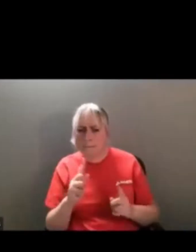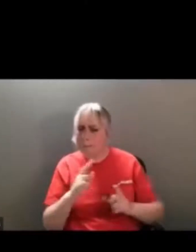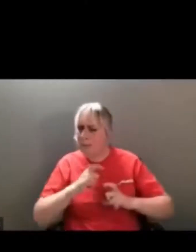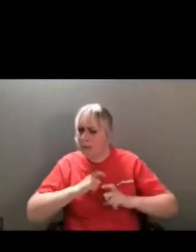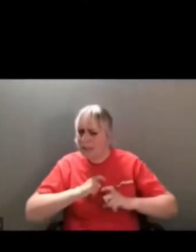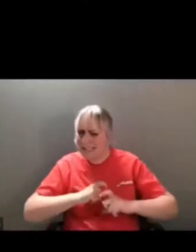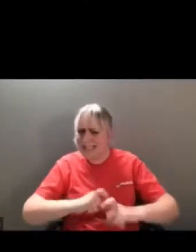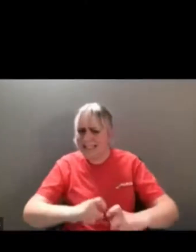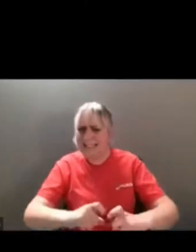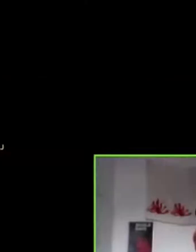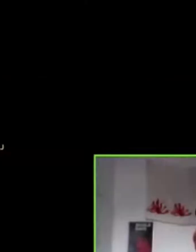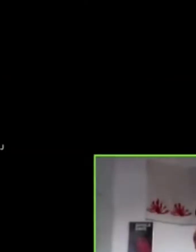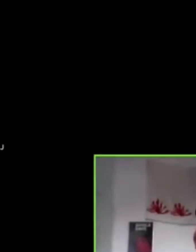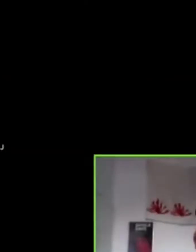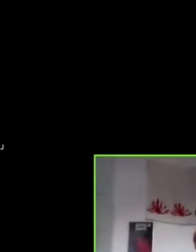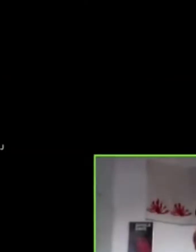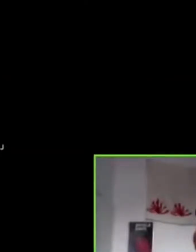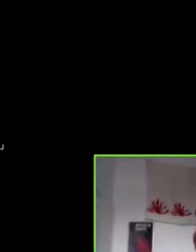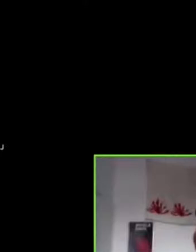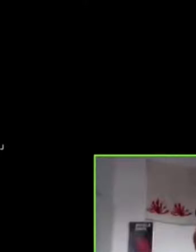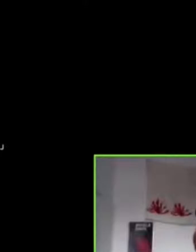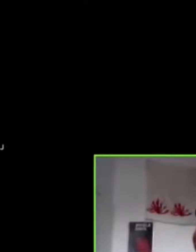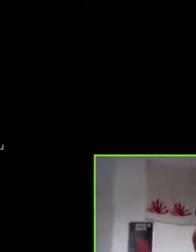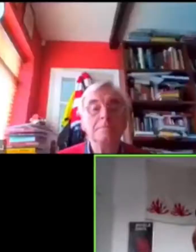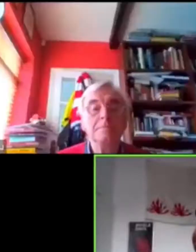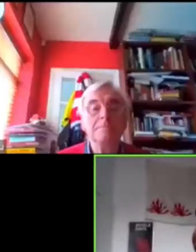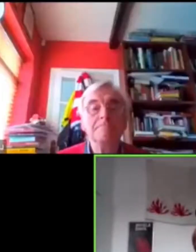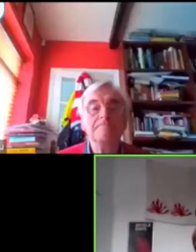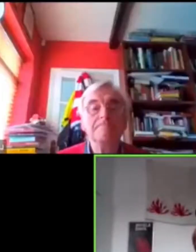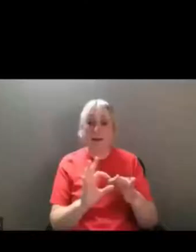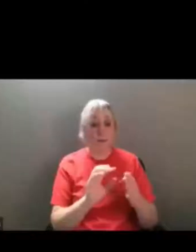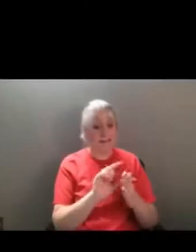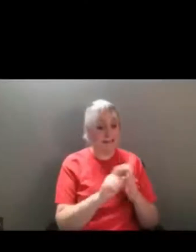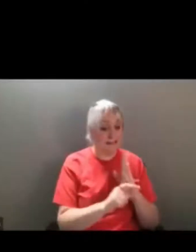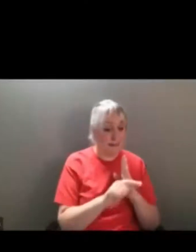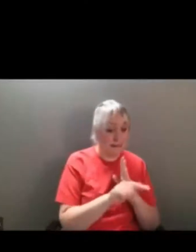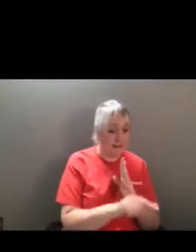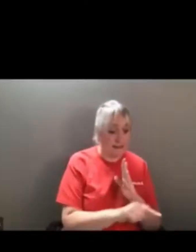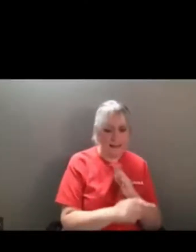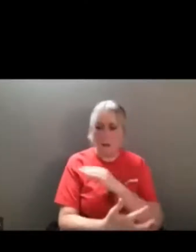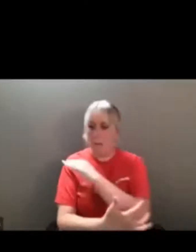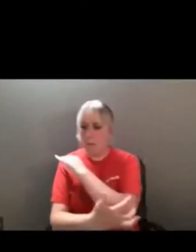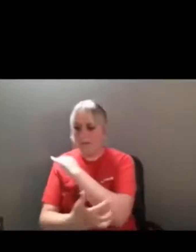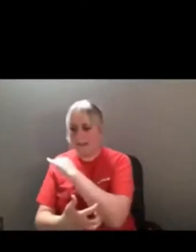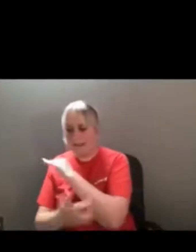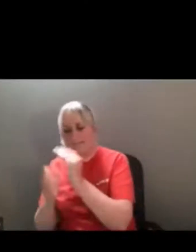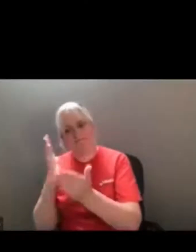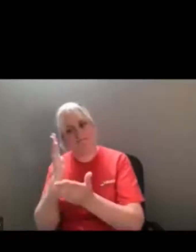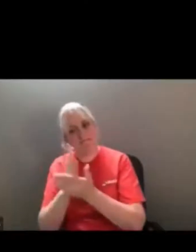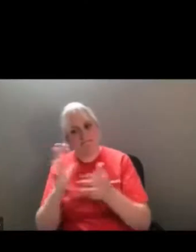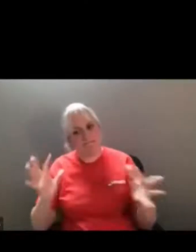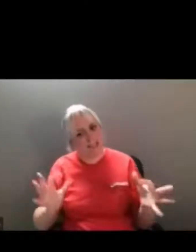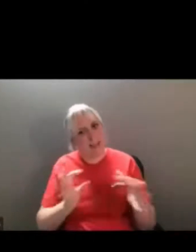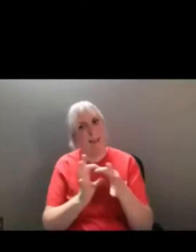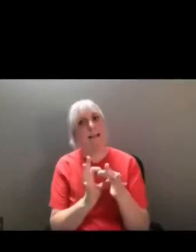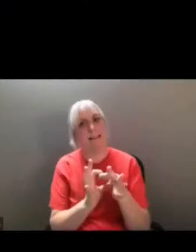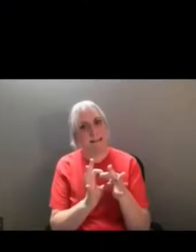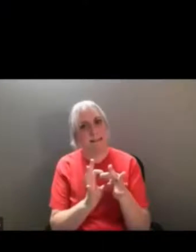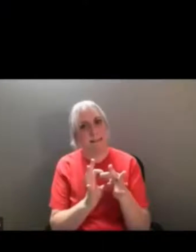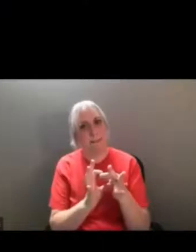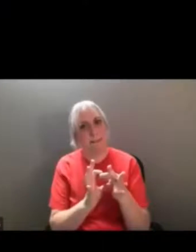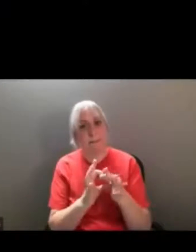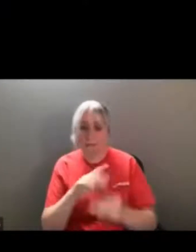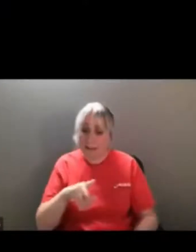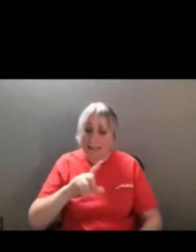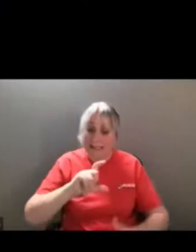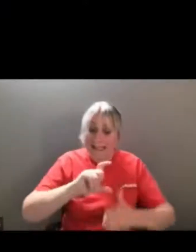capitalism has been the inextricable link between disability and poverty. Disability is both cause and